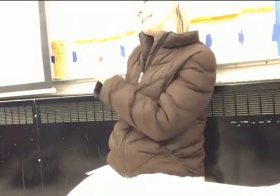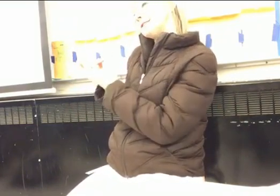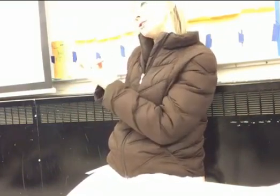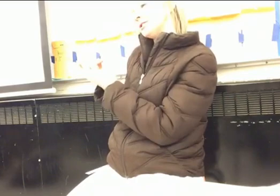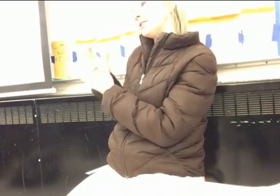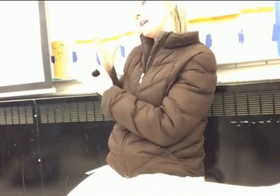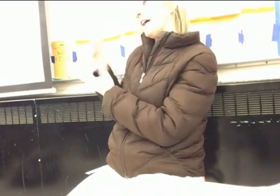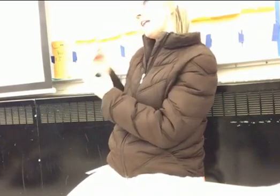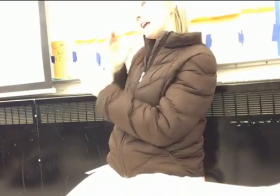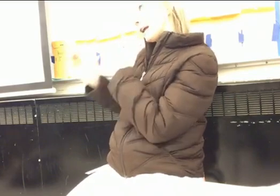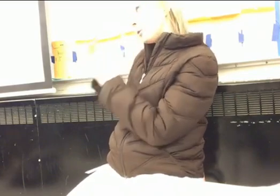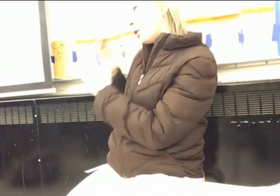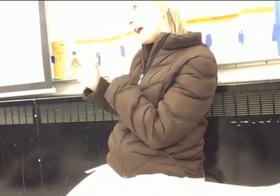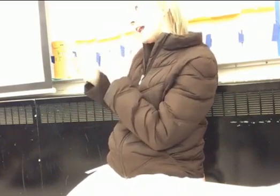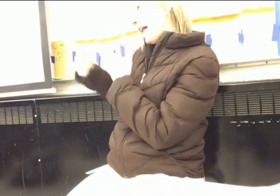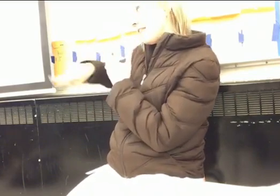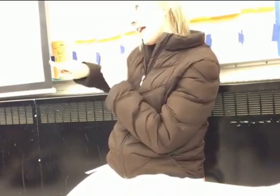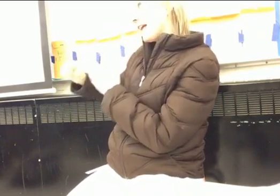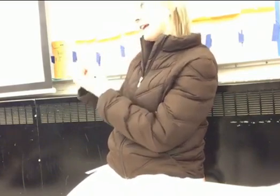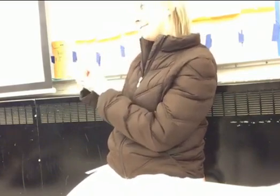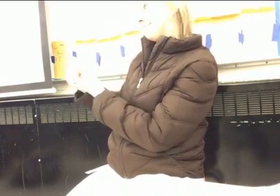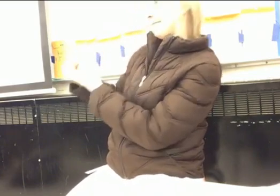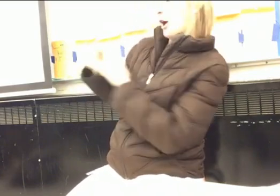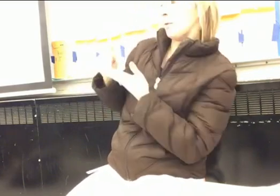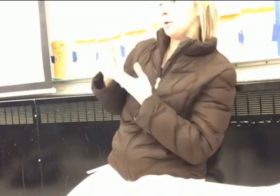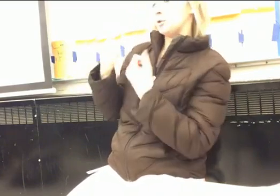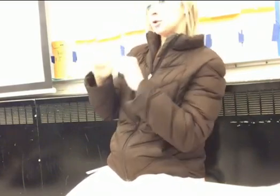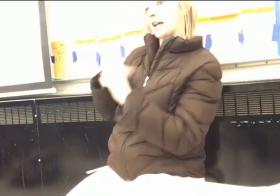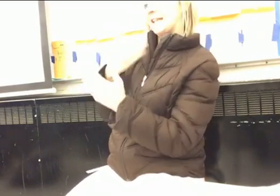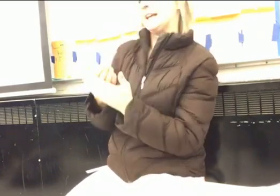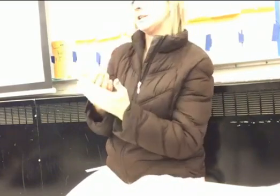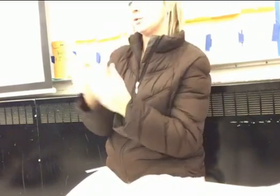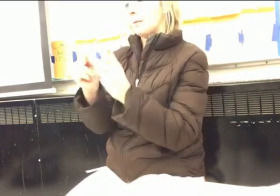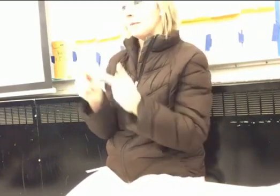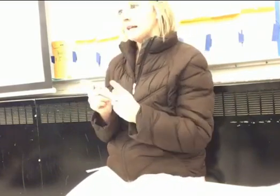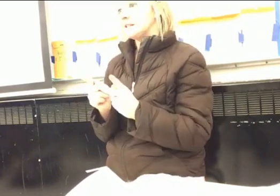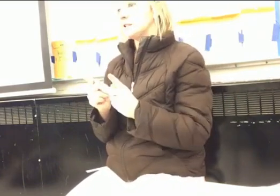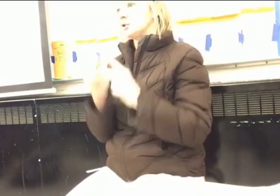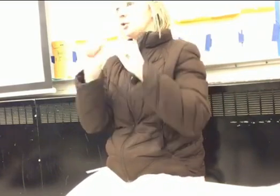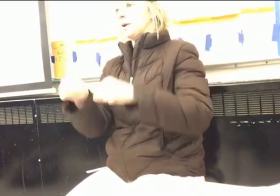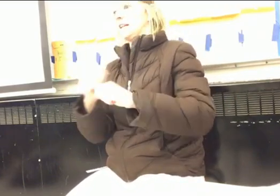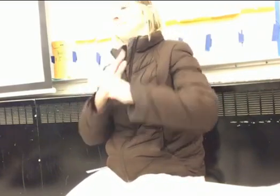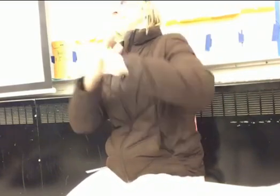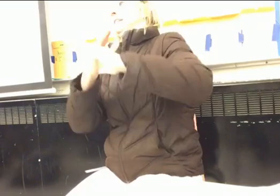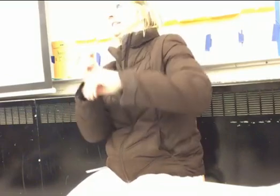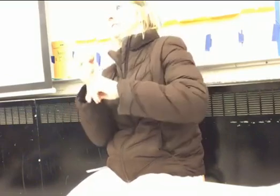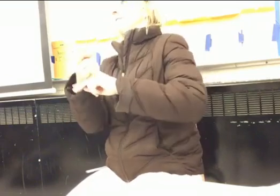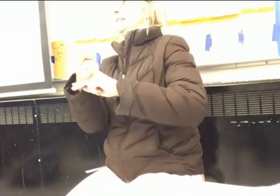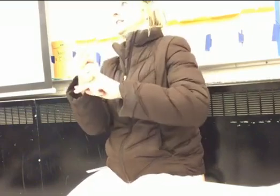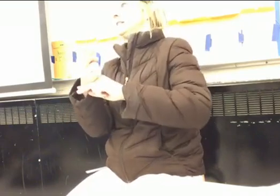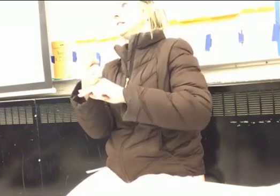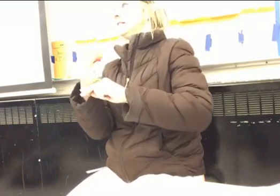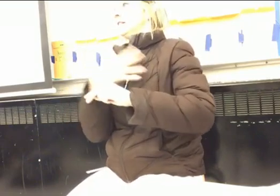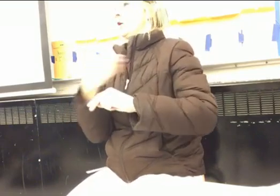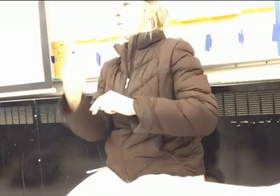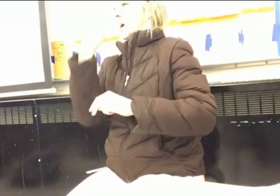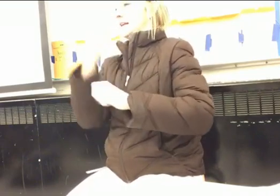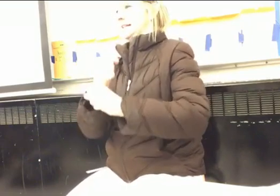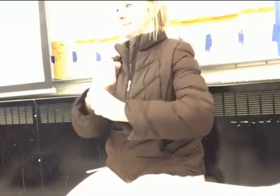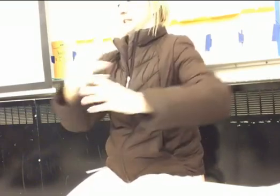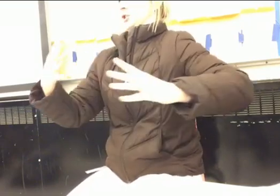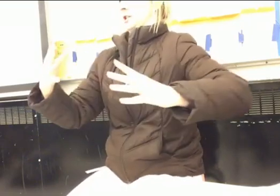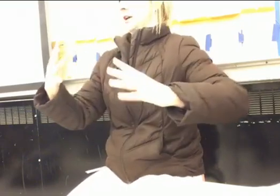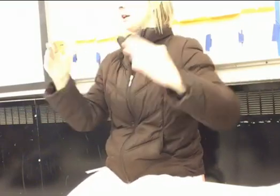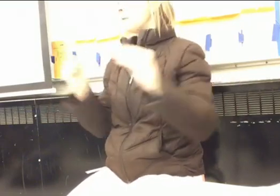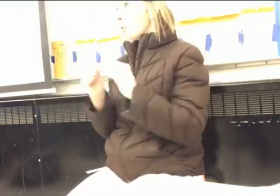able to get you where you need to be able to defeat this white expansionism. The idea, too, is that the more you did this dance,